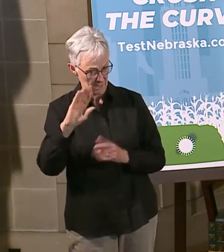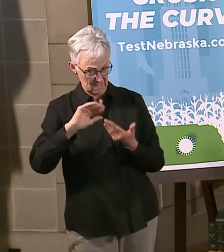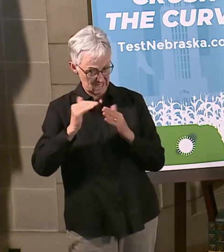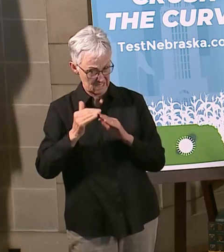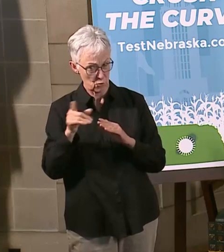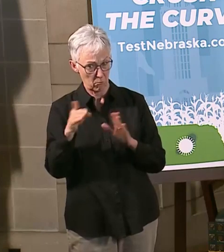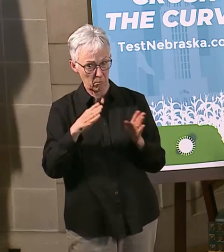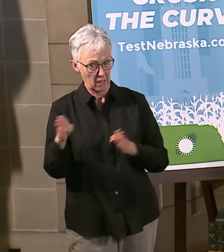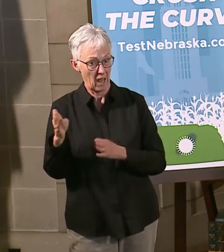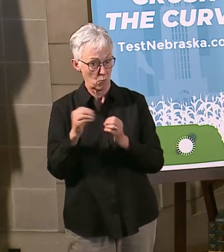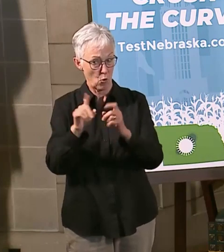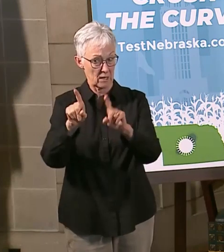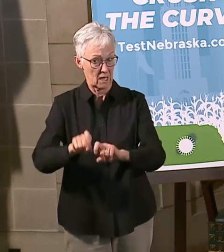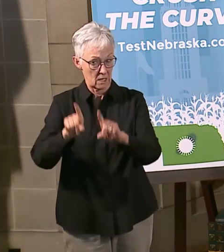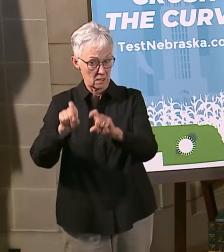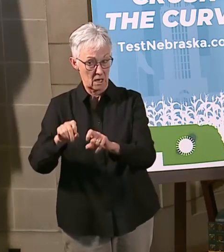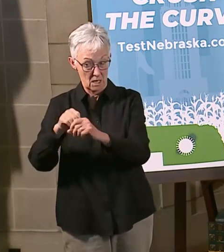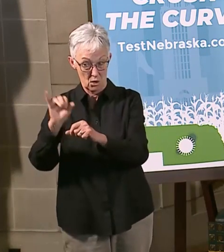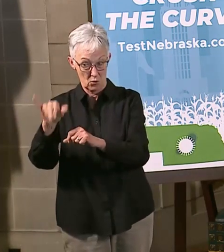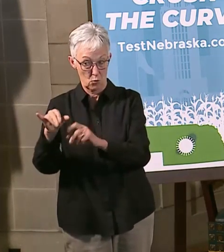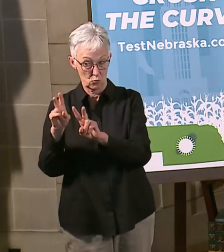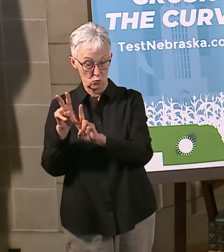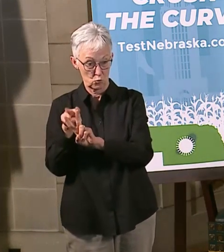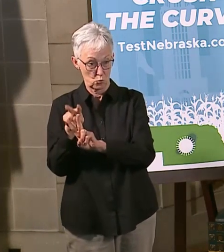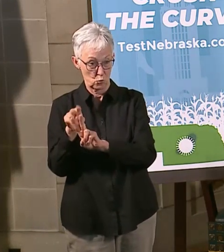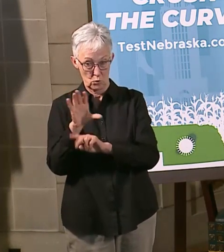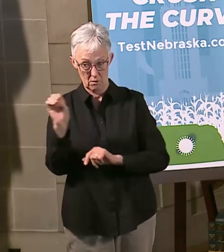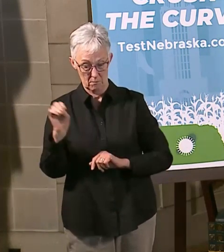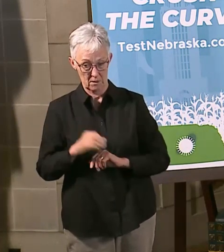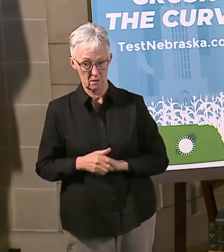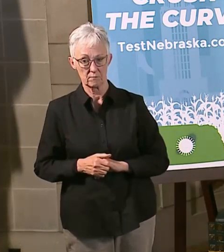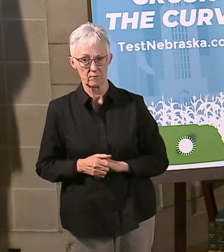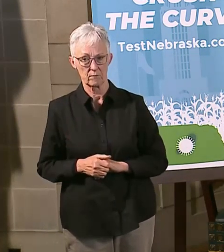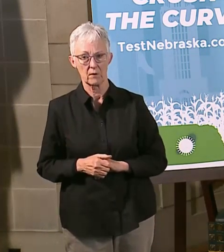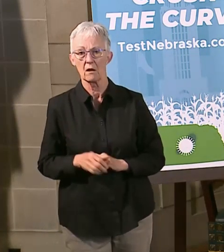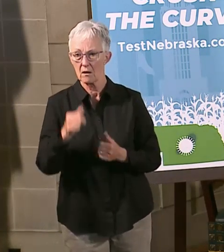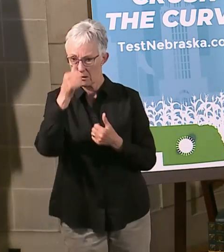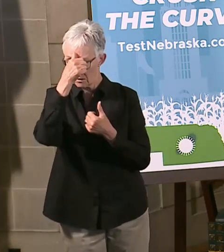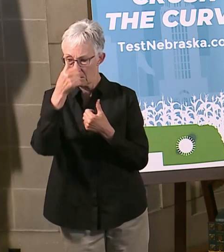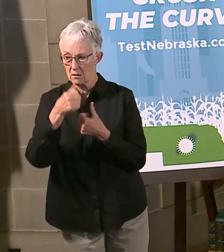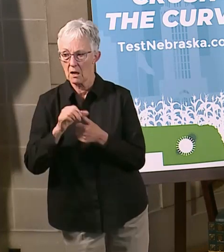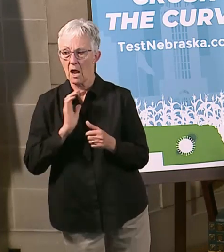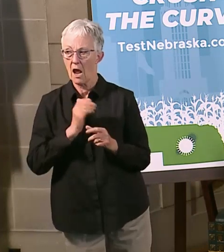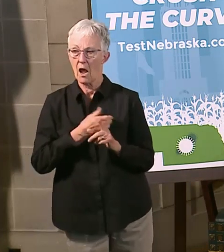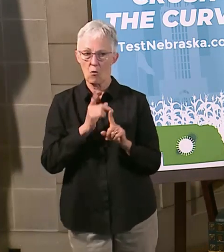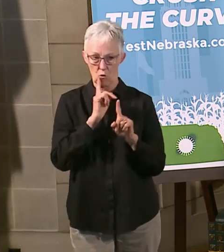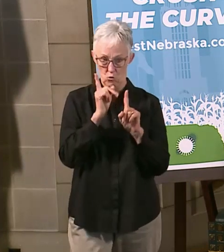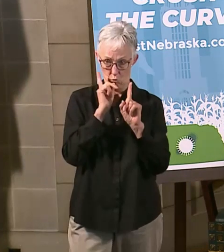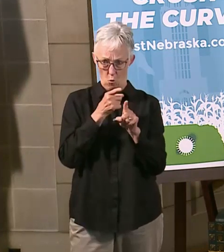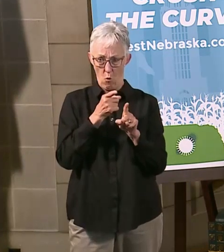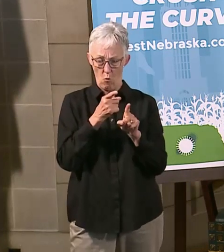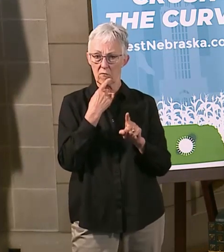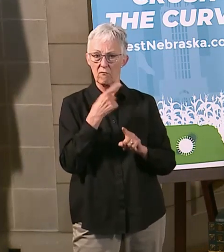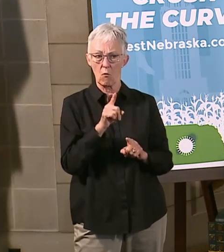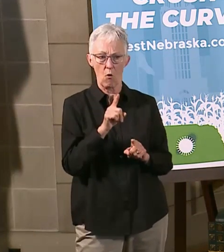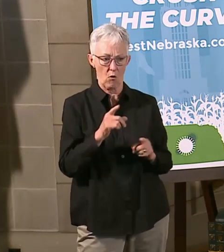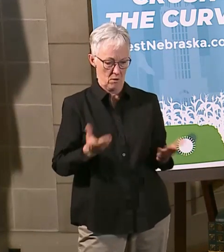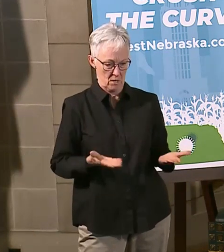again, this is the whole key for everything we're doing, is about hospitalization rates and making sure we keep those hospital facilities open. And that's what we saw